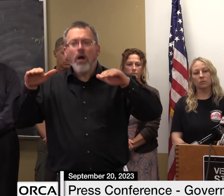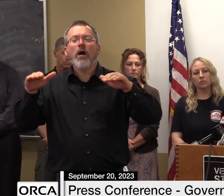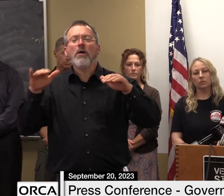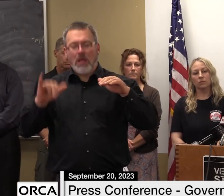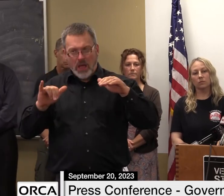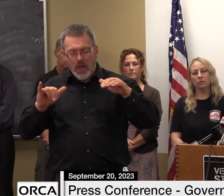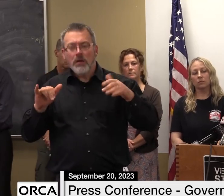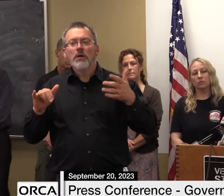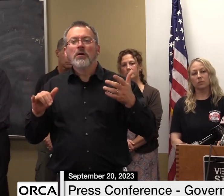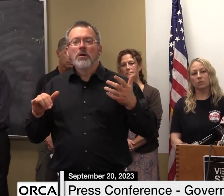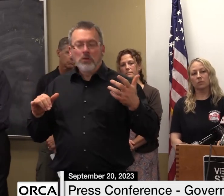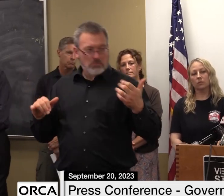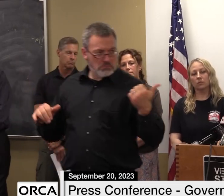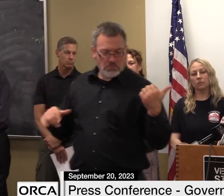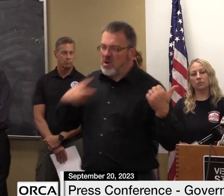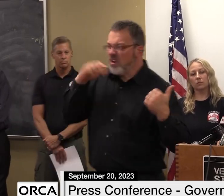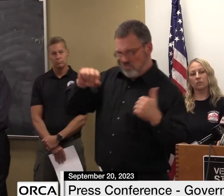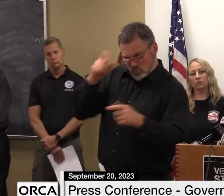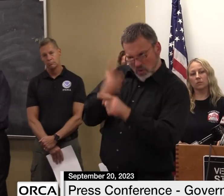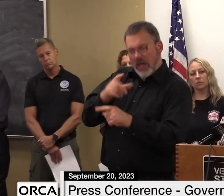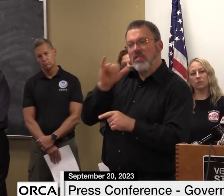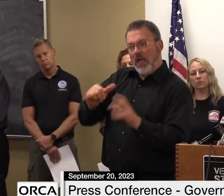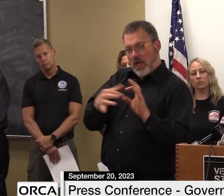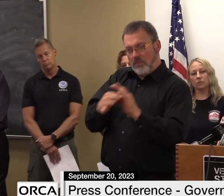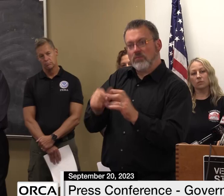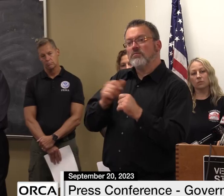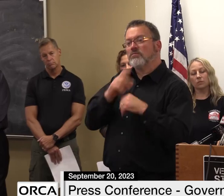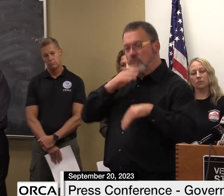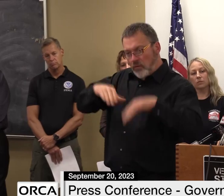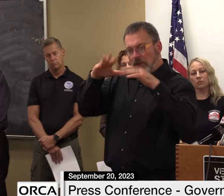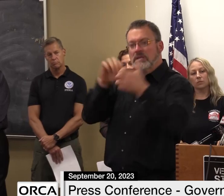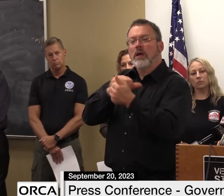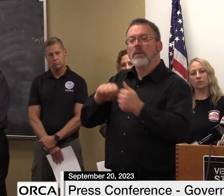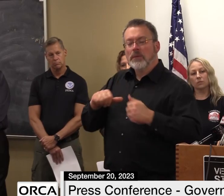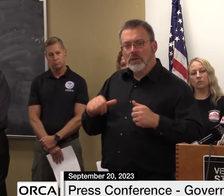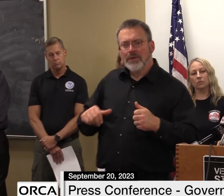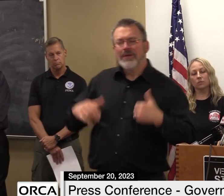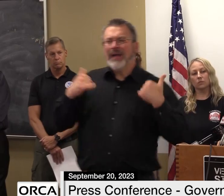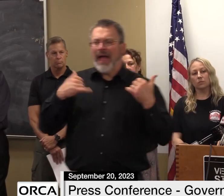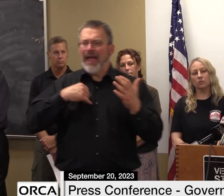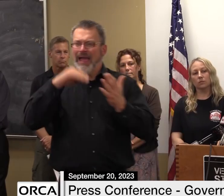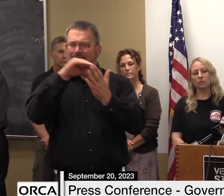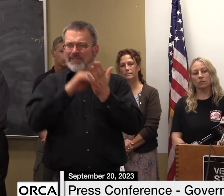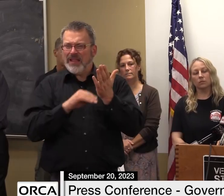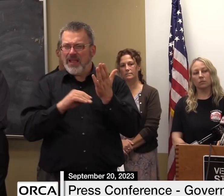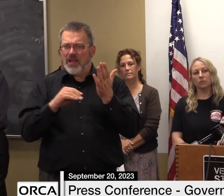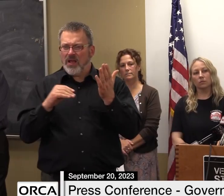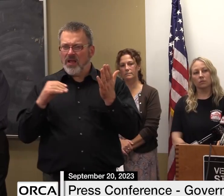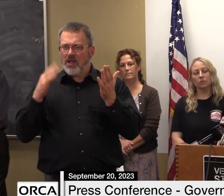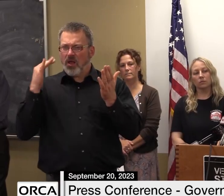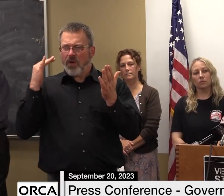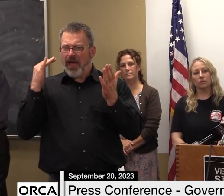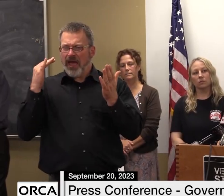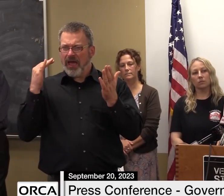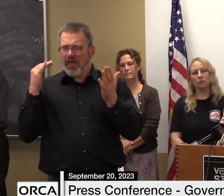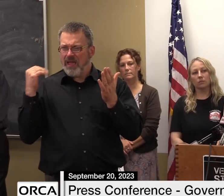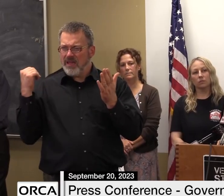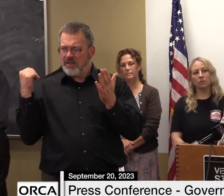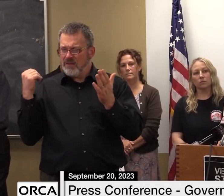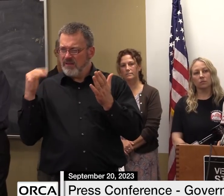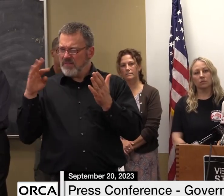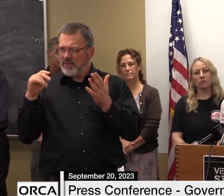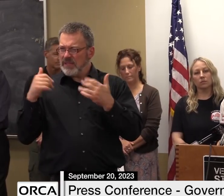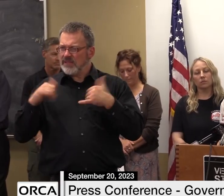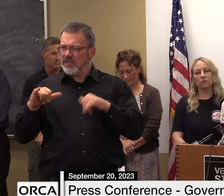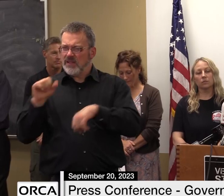if they've done that, then why wouldn't the issue have been resolved by FEMA at this stage? Well, again, they